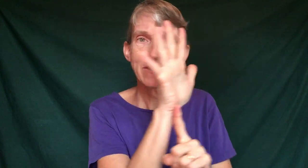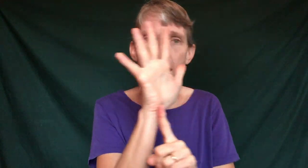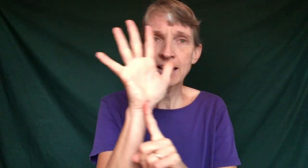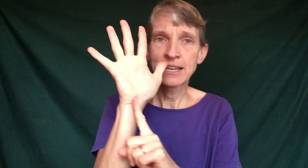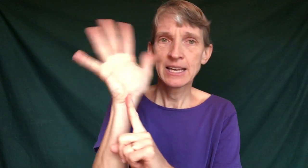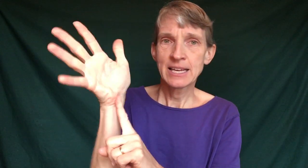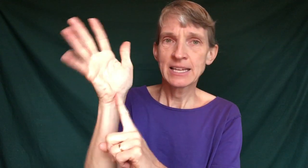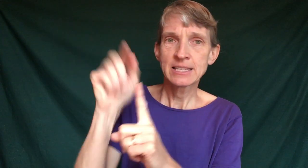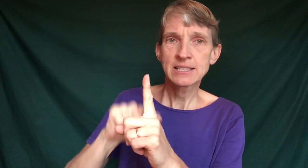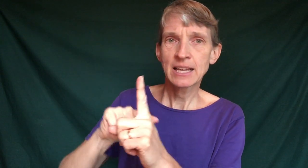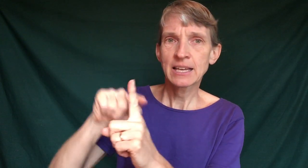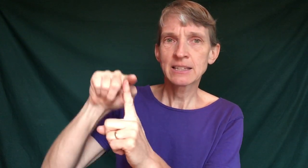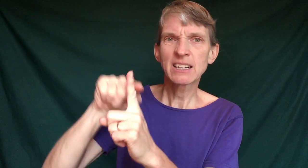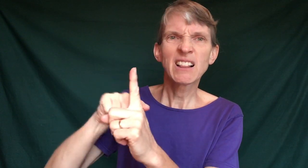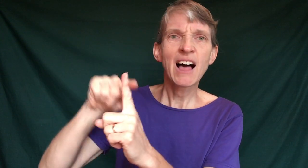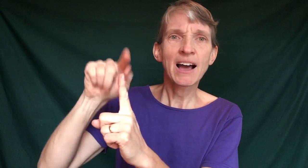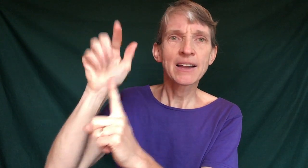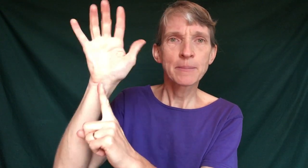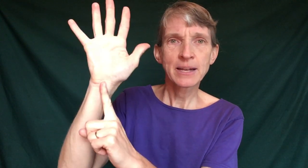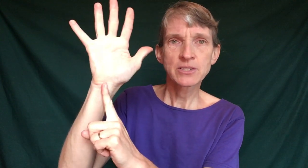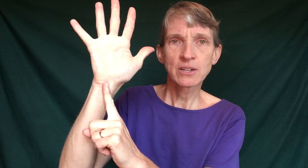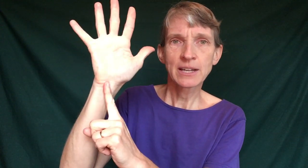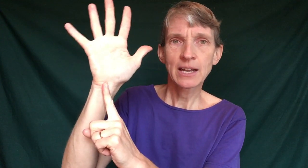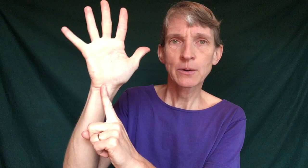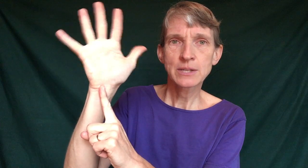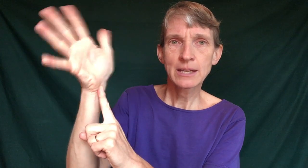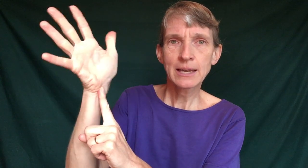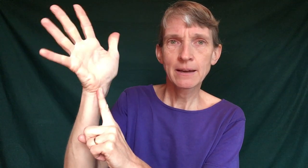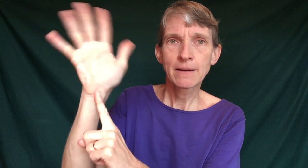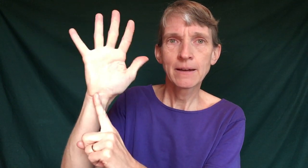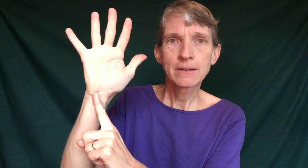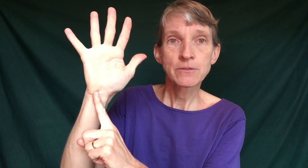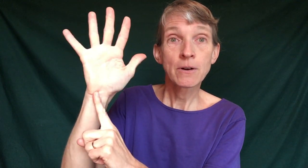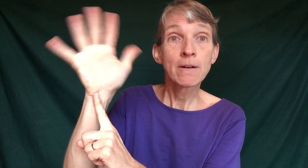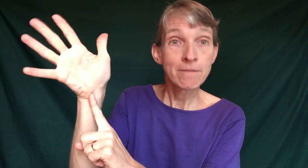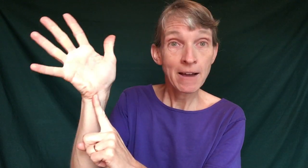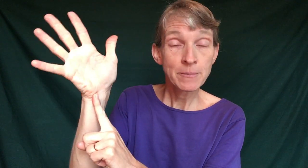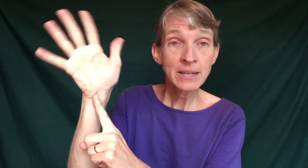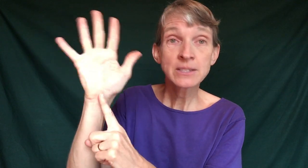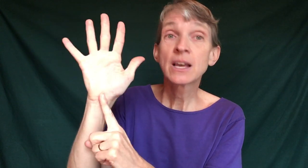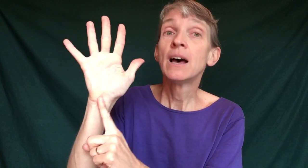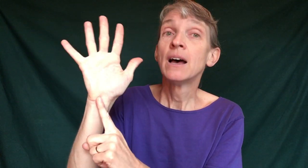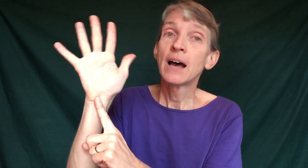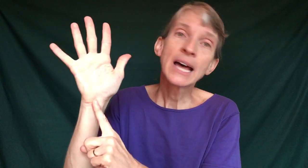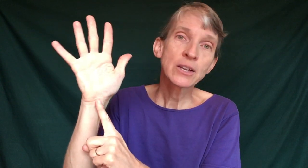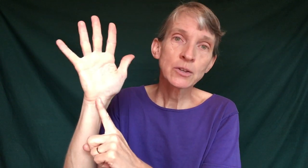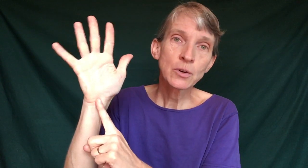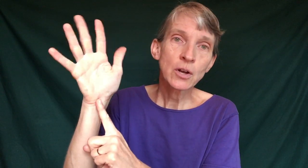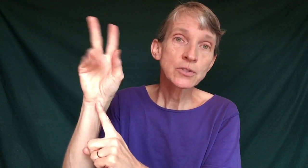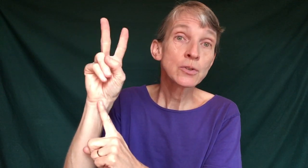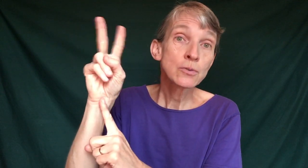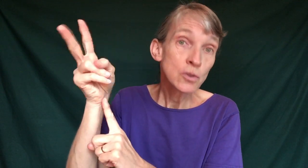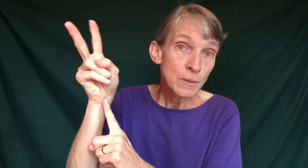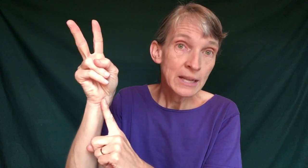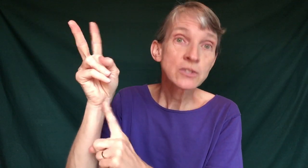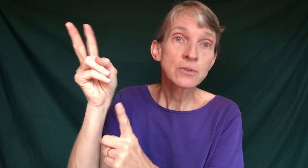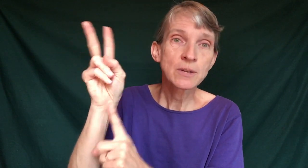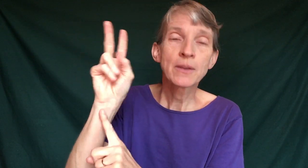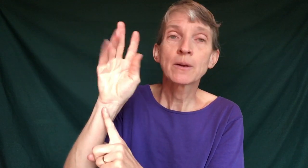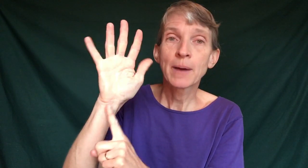that is like a little clock on a pedestal, and it kind of goes click for 5 minutes. And you could also do 2 minutes or some other amount.